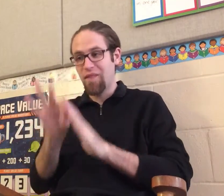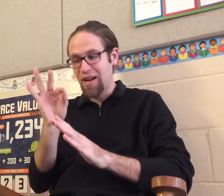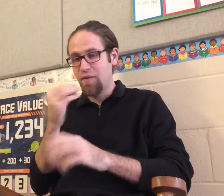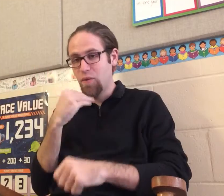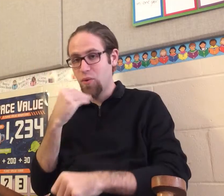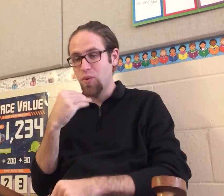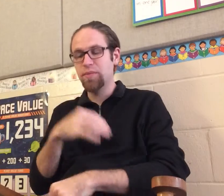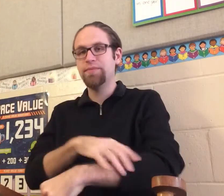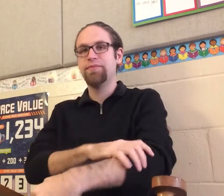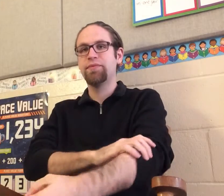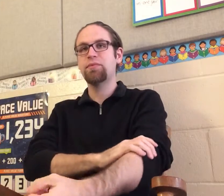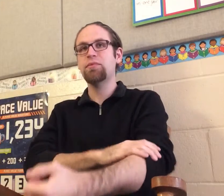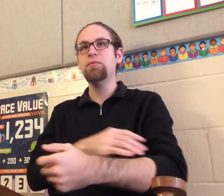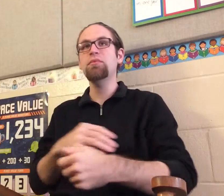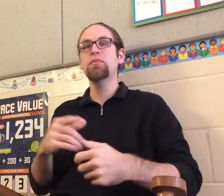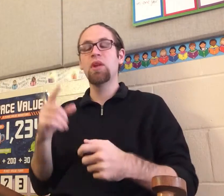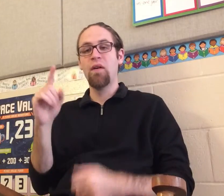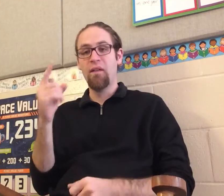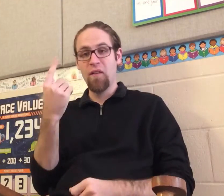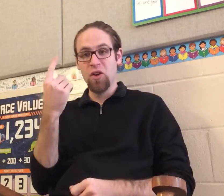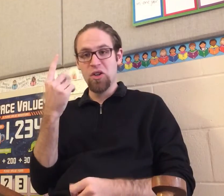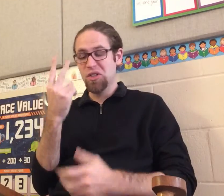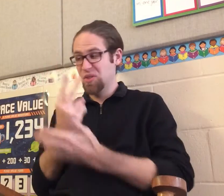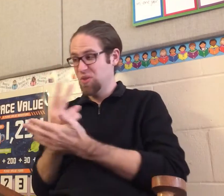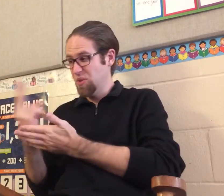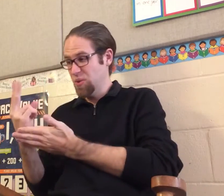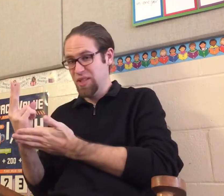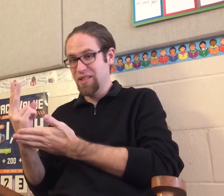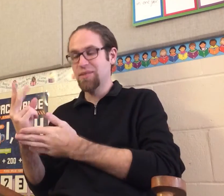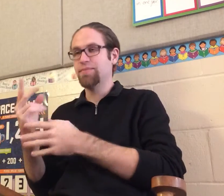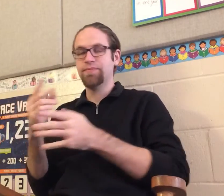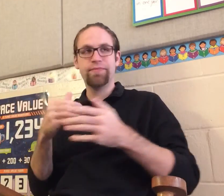For the first 2 weeks, the chicks stay close to their mother.